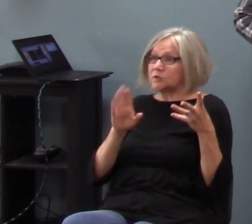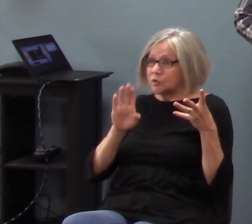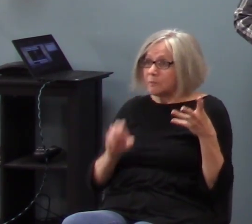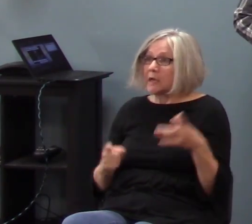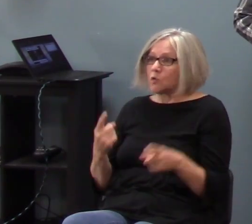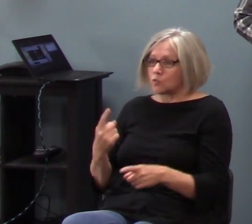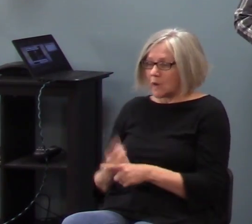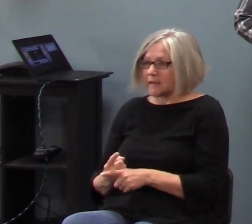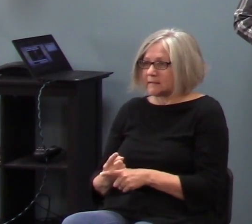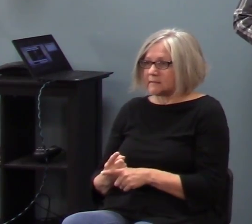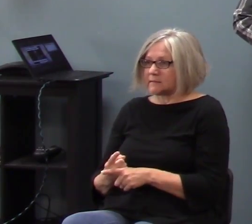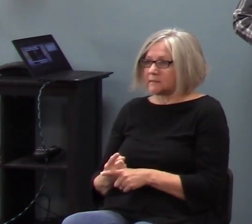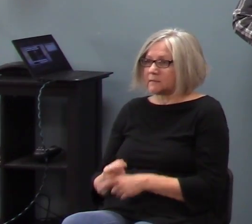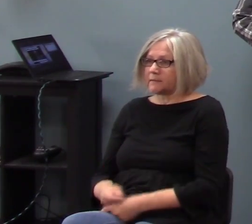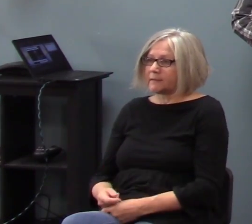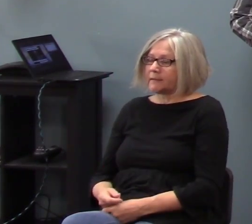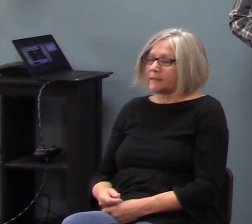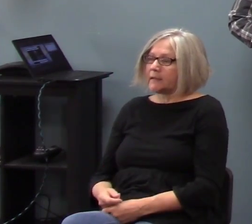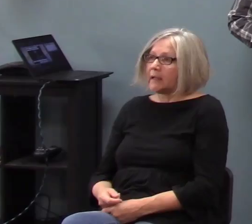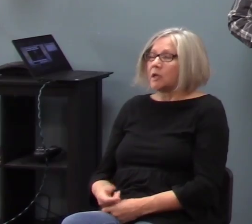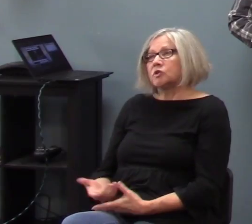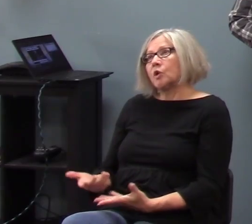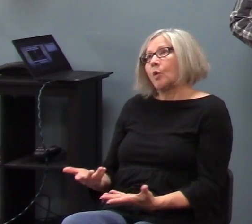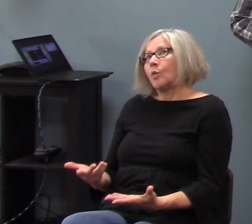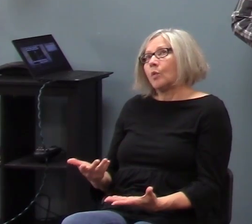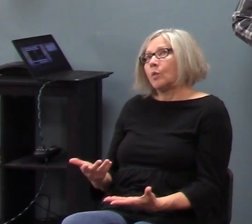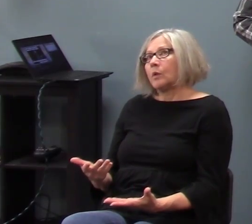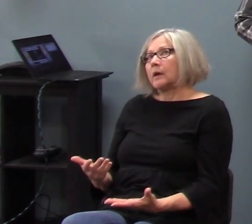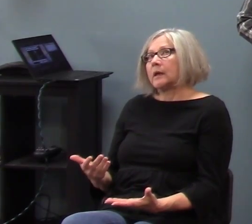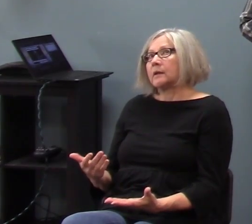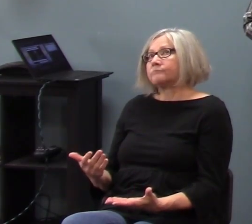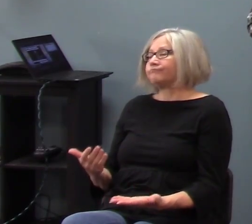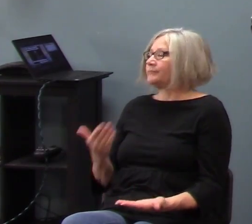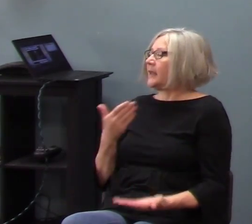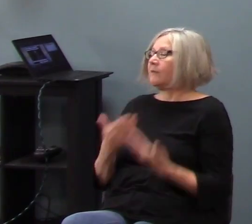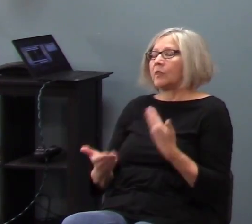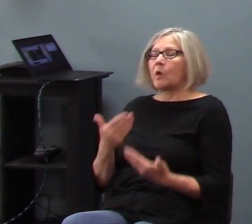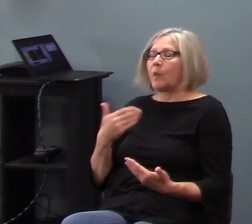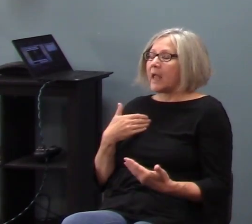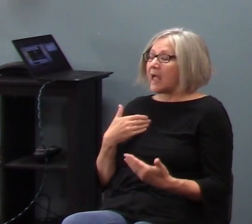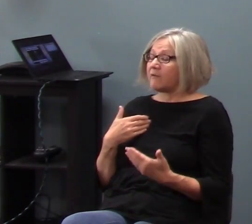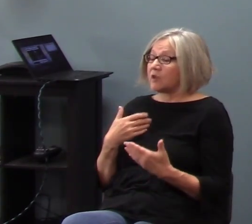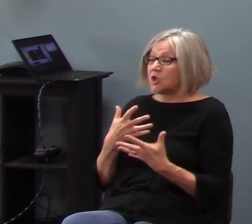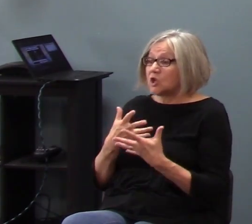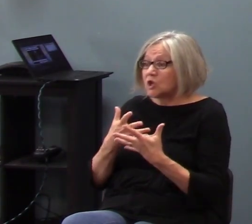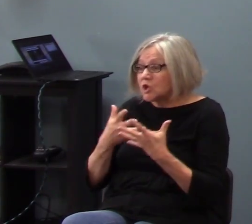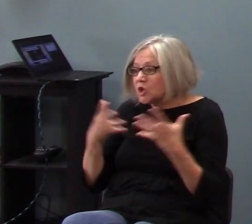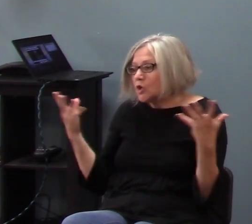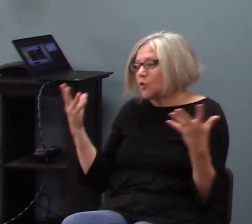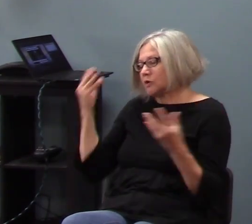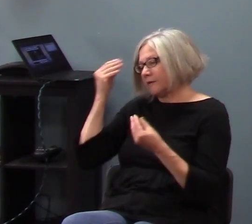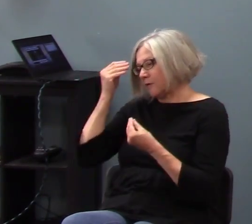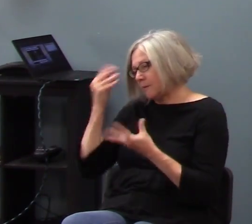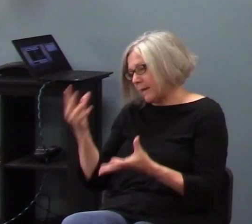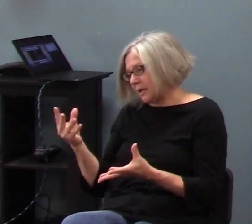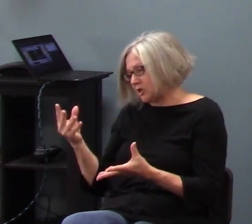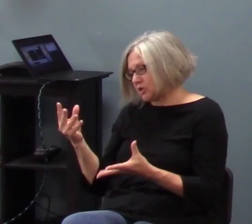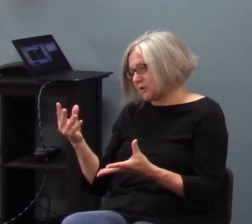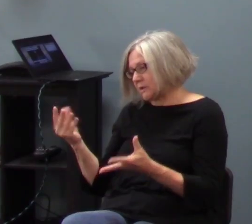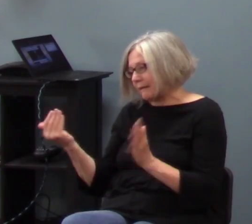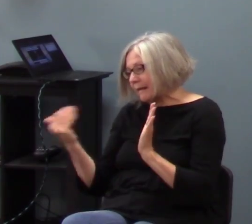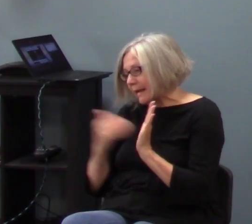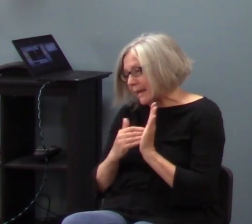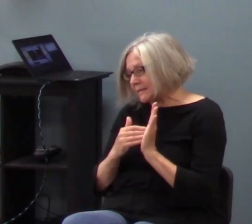right. And so even when there's huge information, huge data, huge facts pointing against the theory of